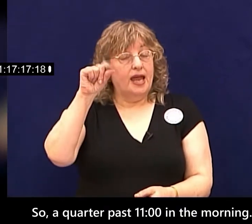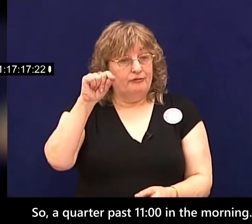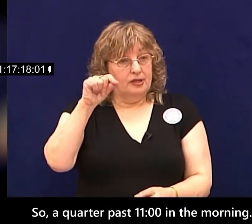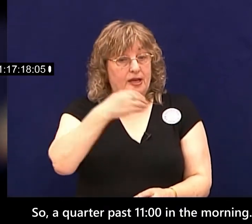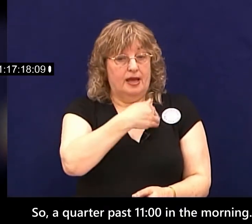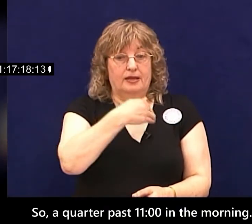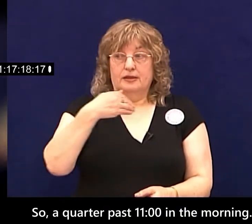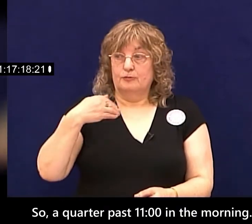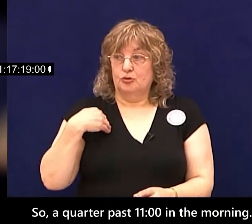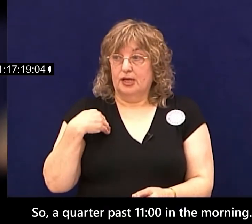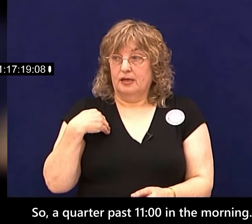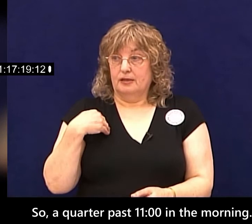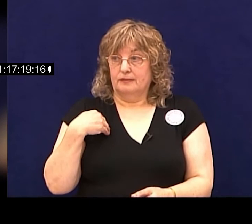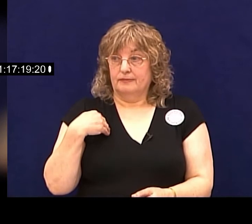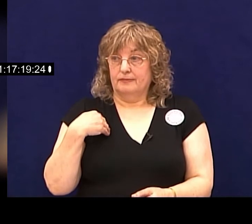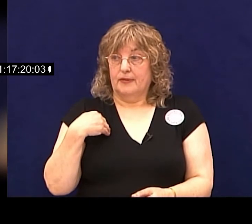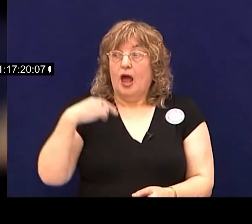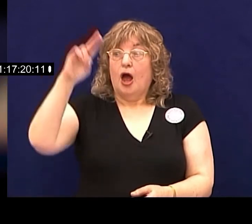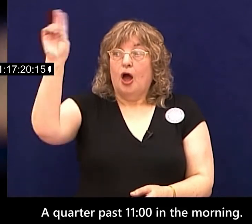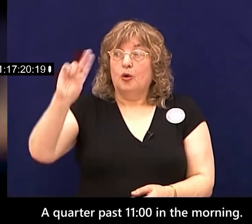11:15 in the morning.